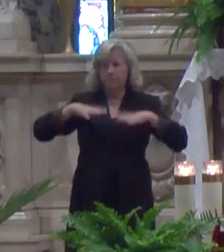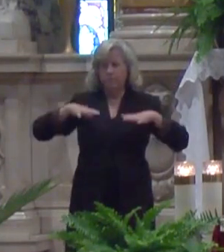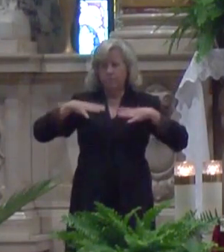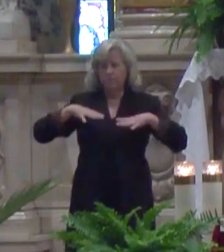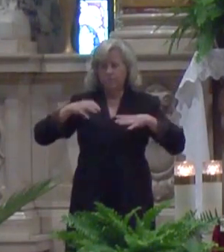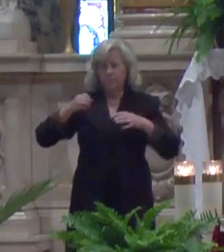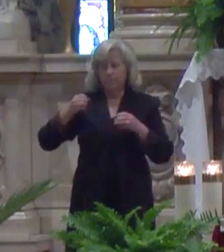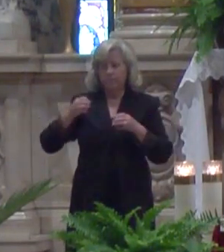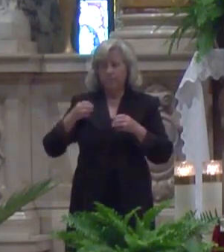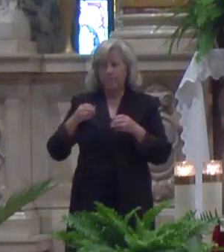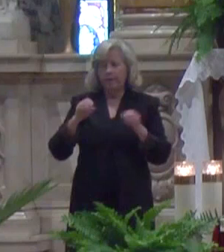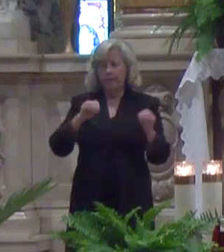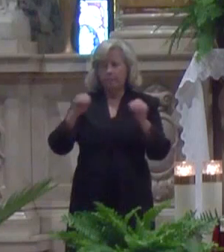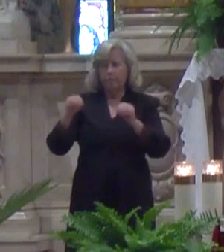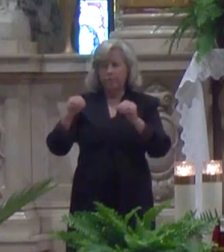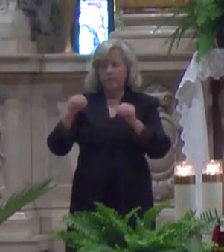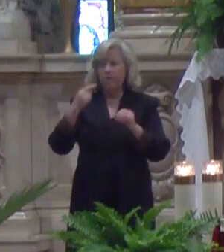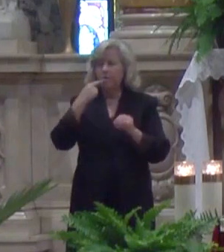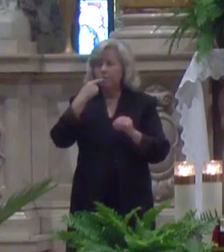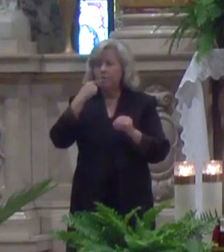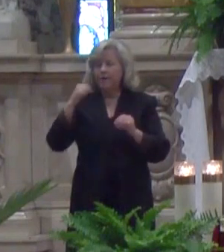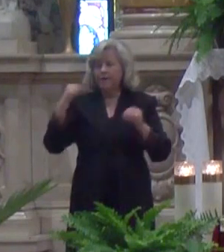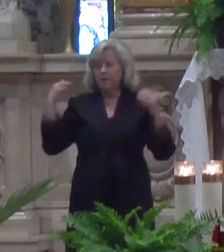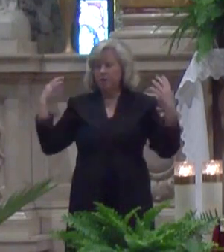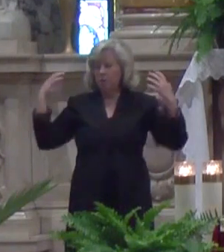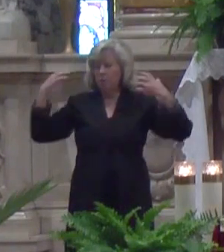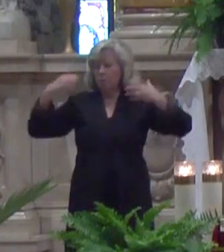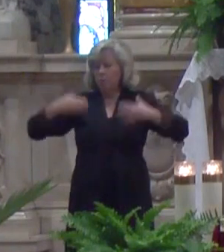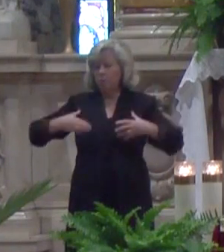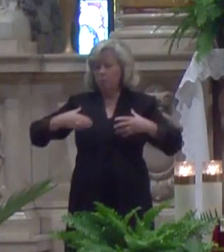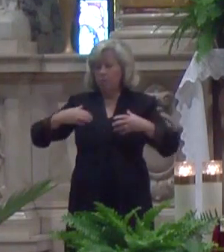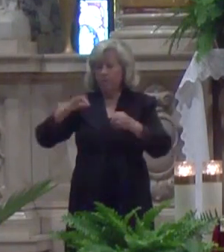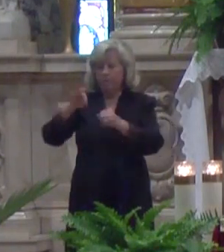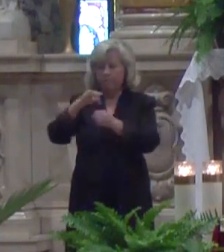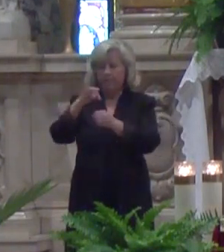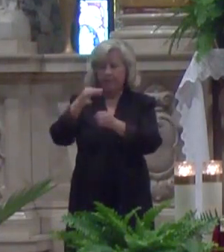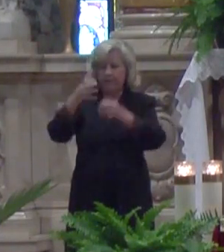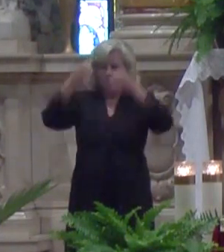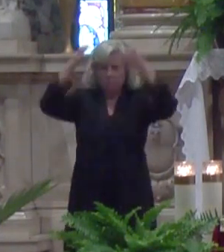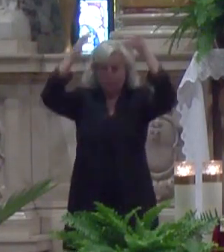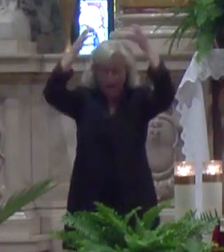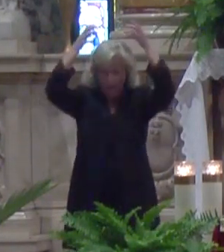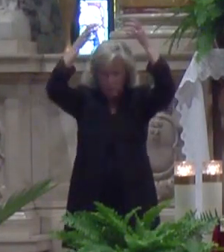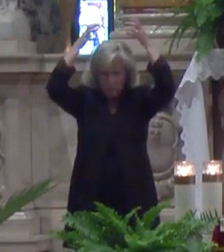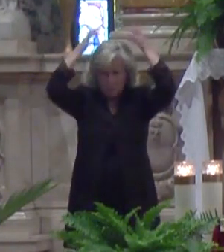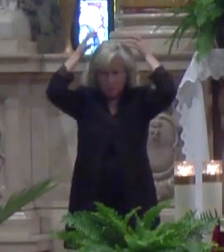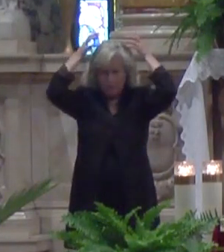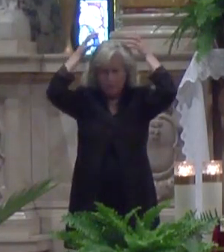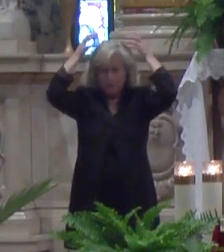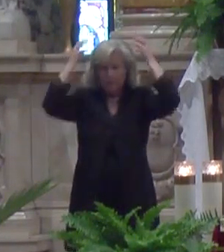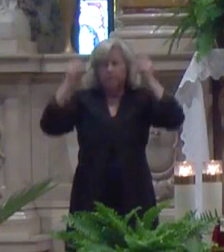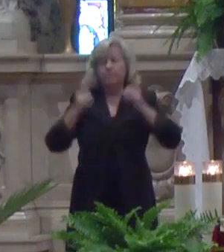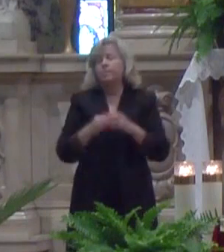scarlet military cloak about him. Weaving a crown of thorns, they placed it on his head and a